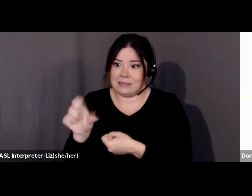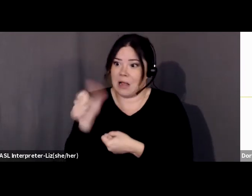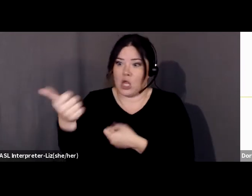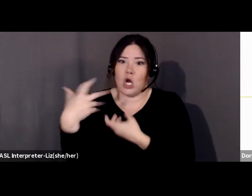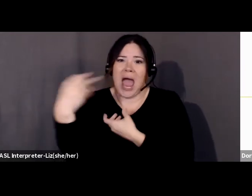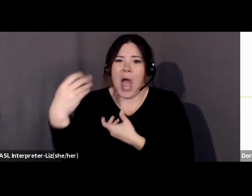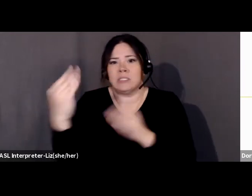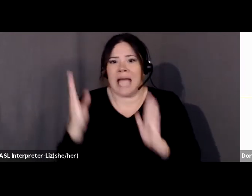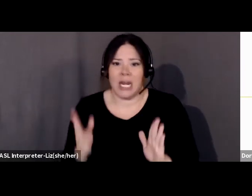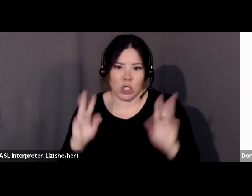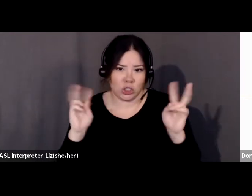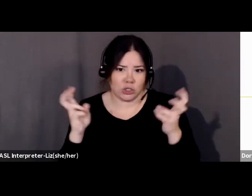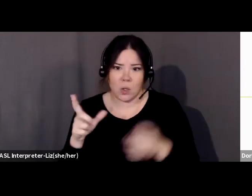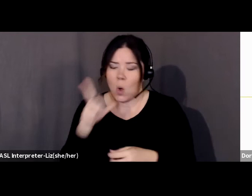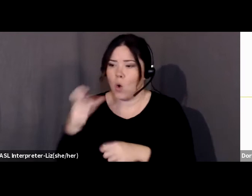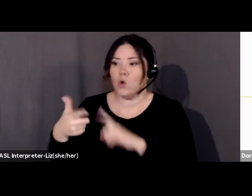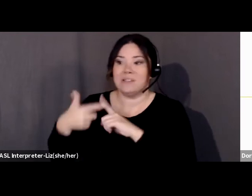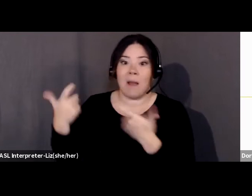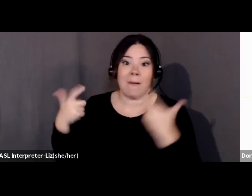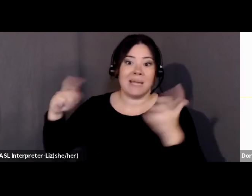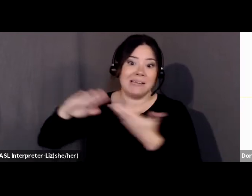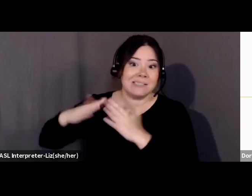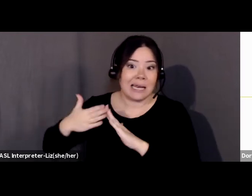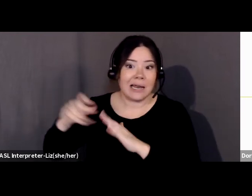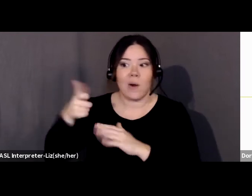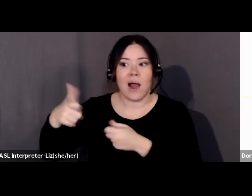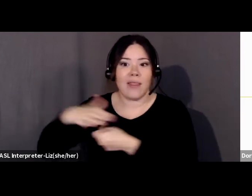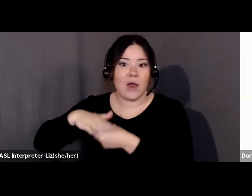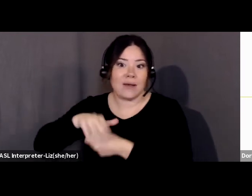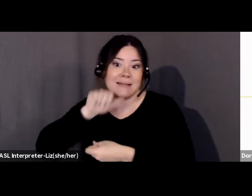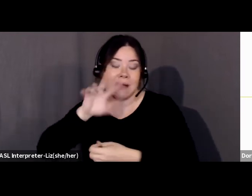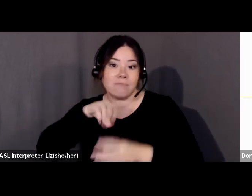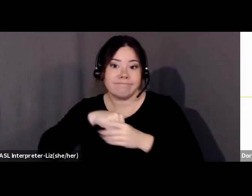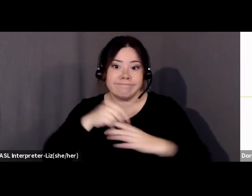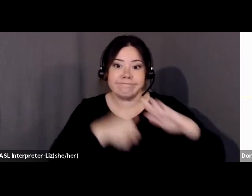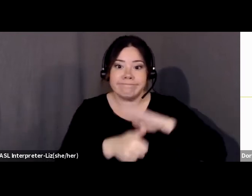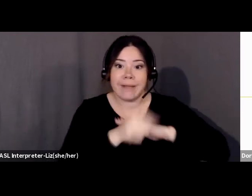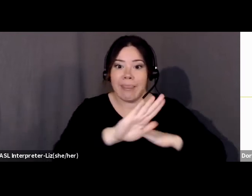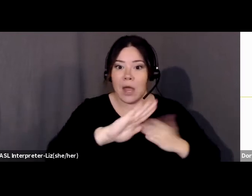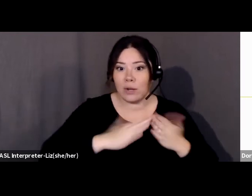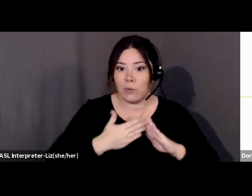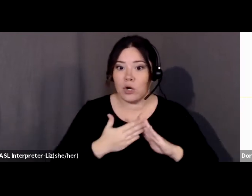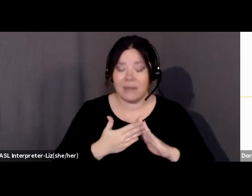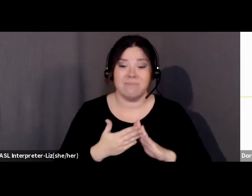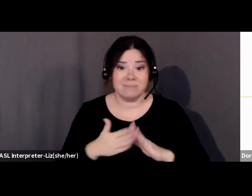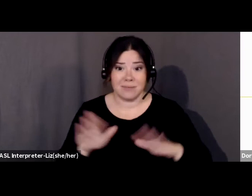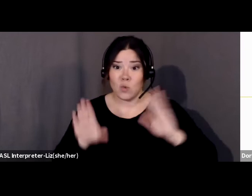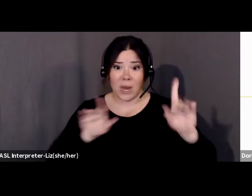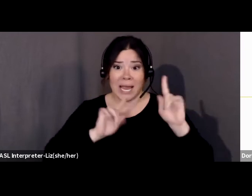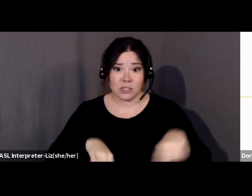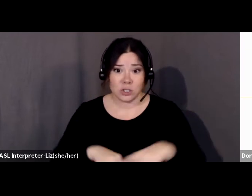view from the big city or another area that isn't in their home community. Great